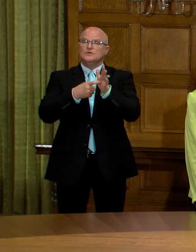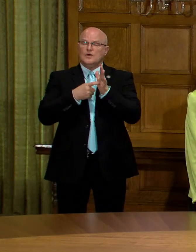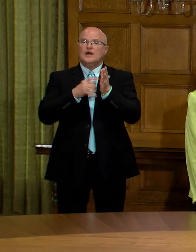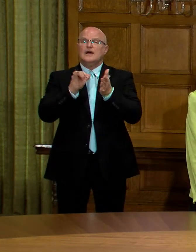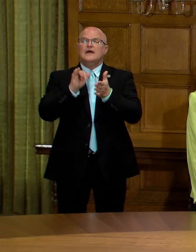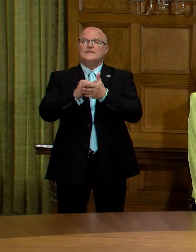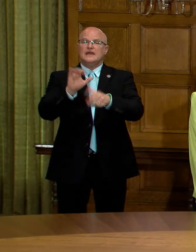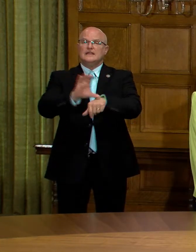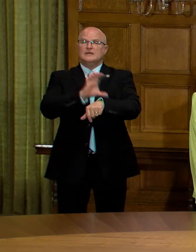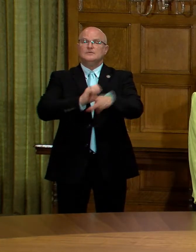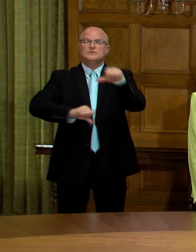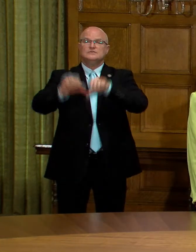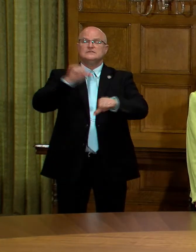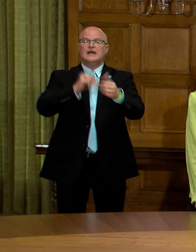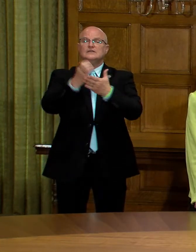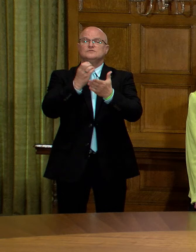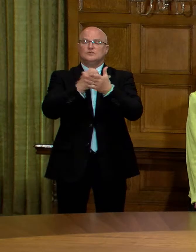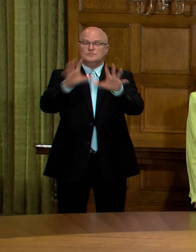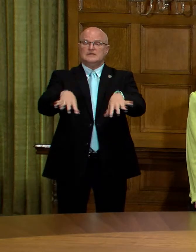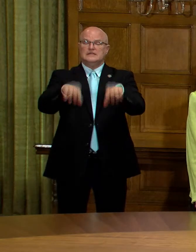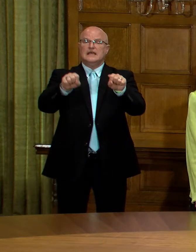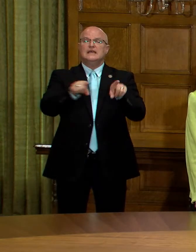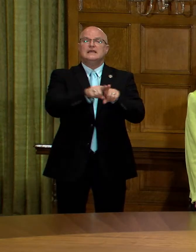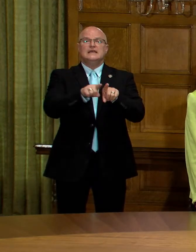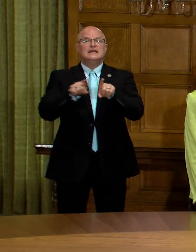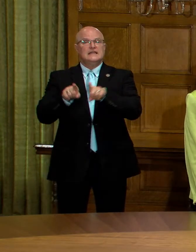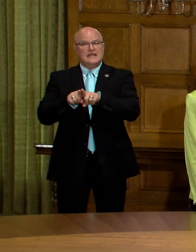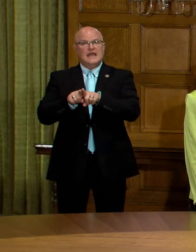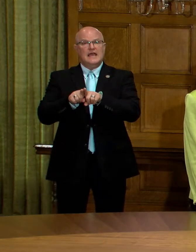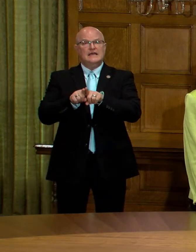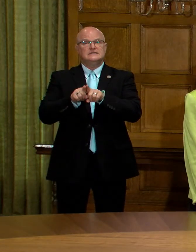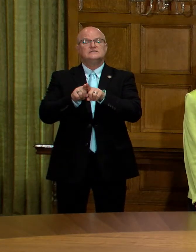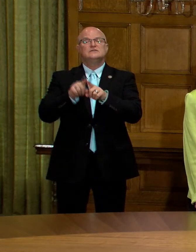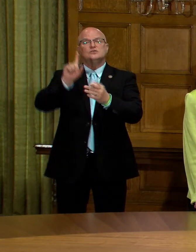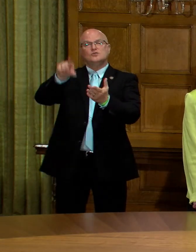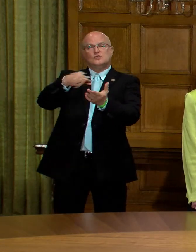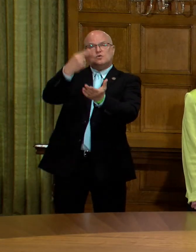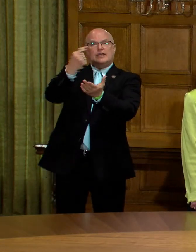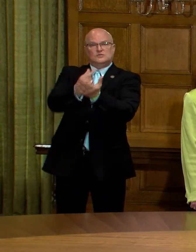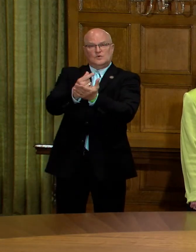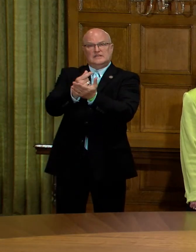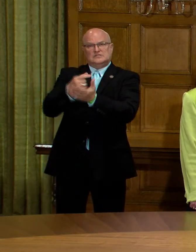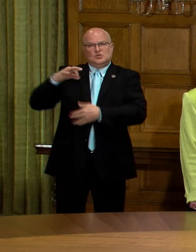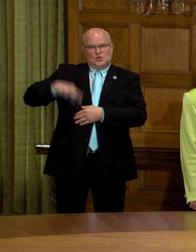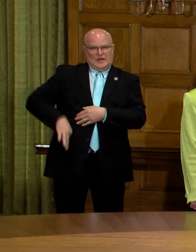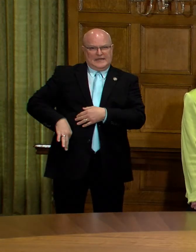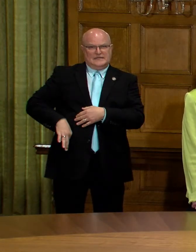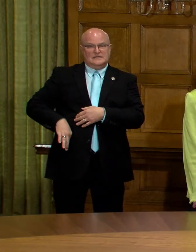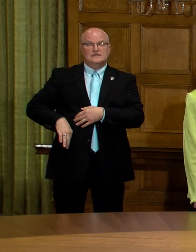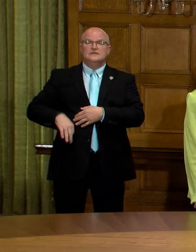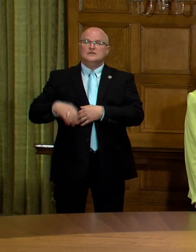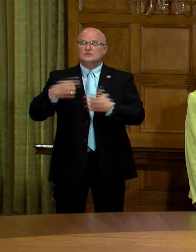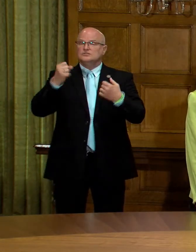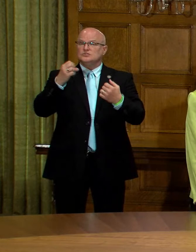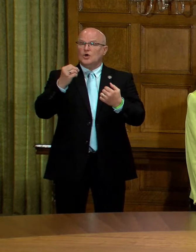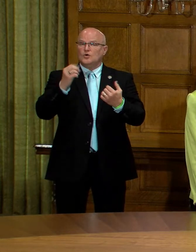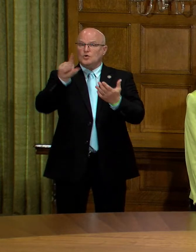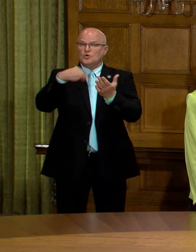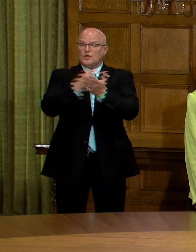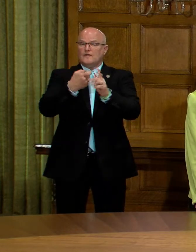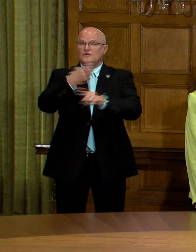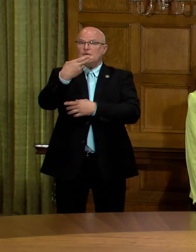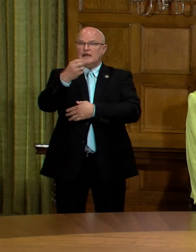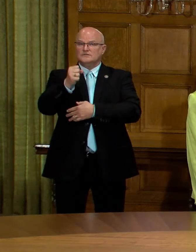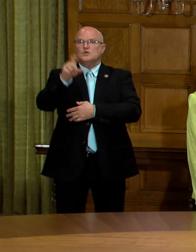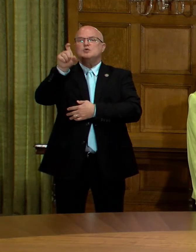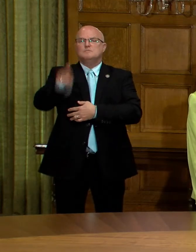requires that a computer science course be taken as a graduation credit. In other words, to graduate from high school in Arkansas, you either